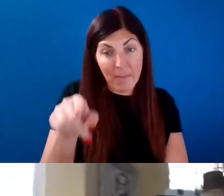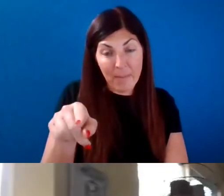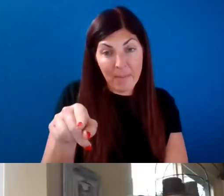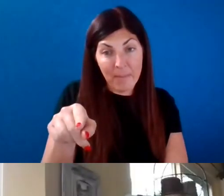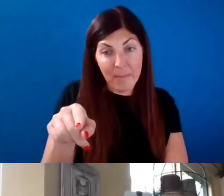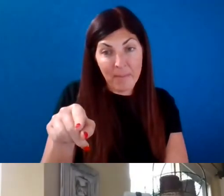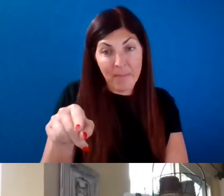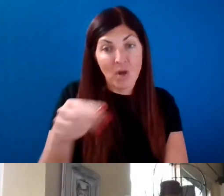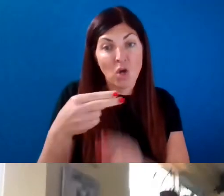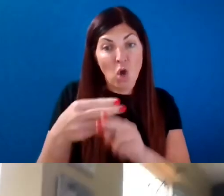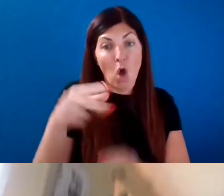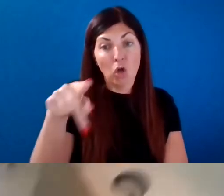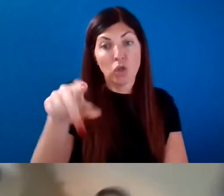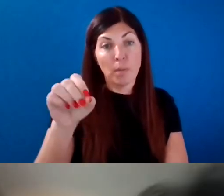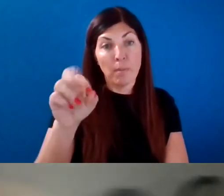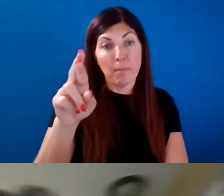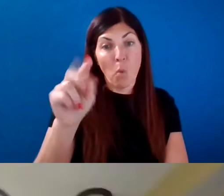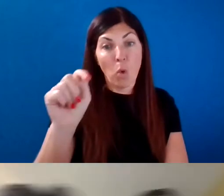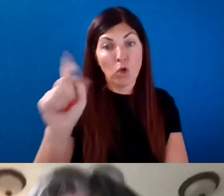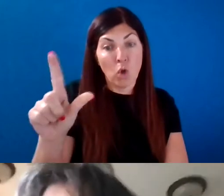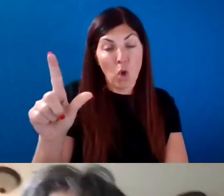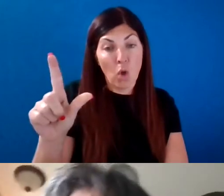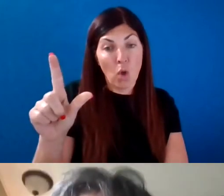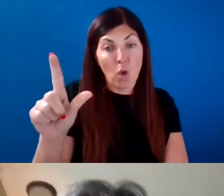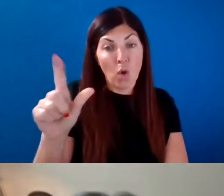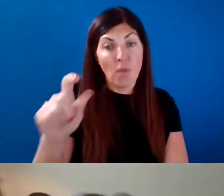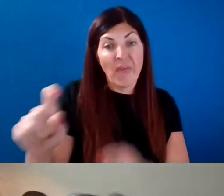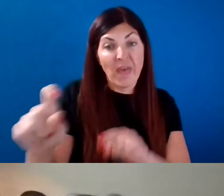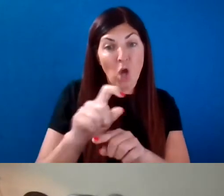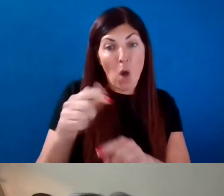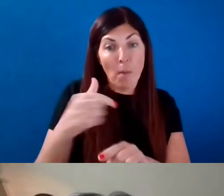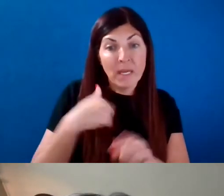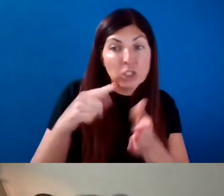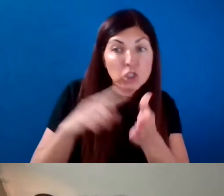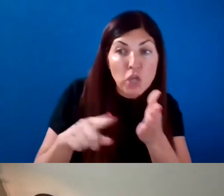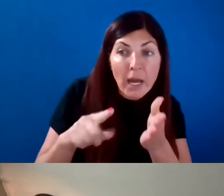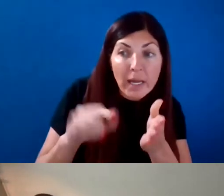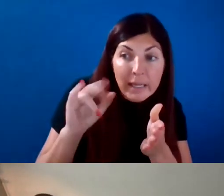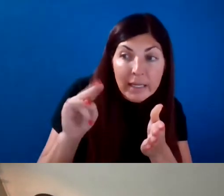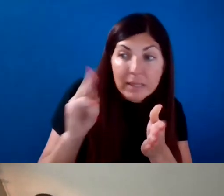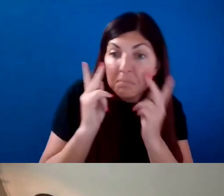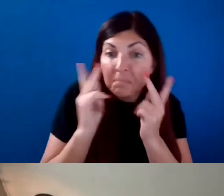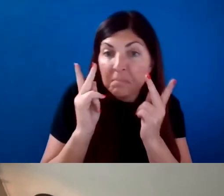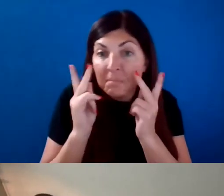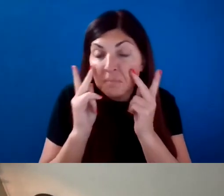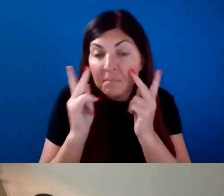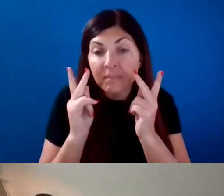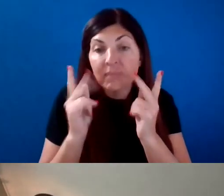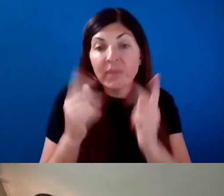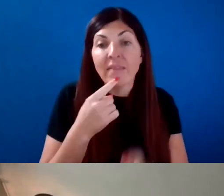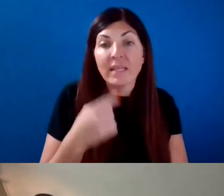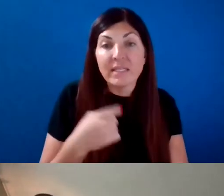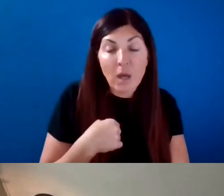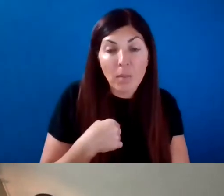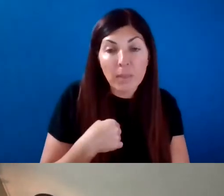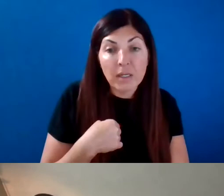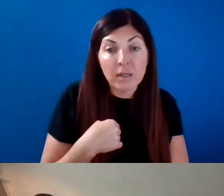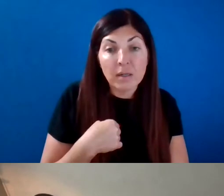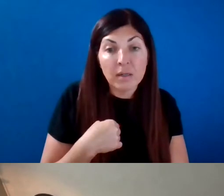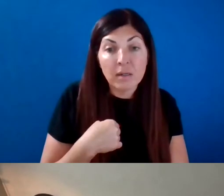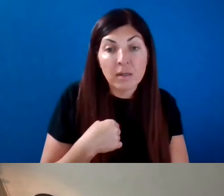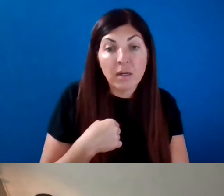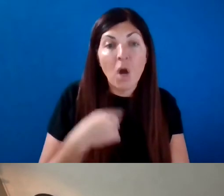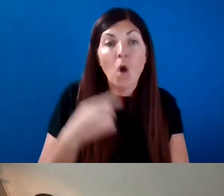a portal, so they can call me and check in with me and then tell me to take